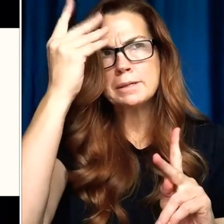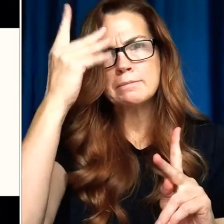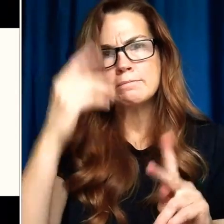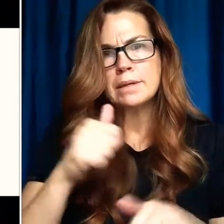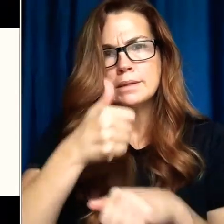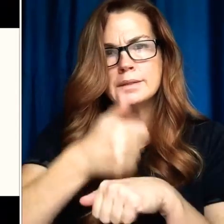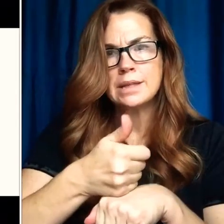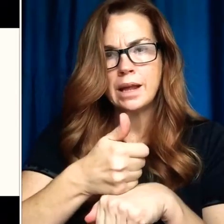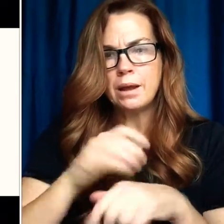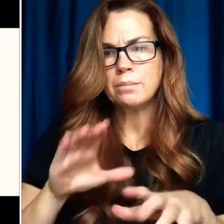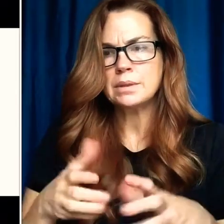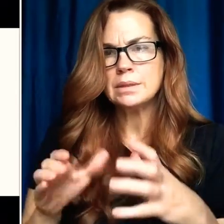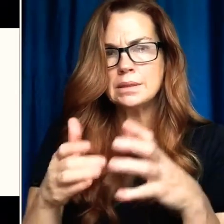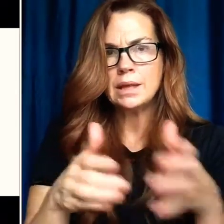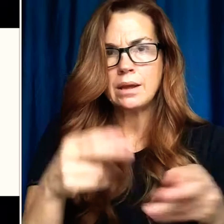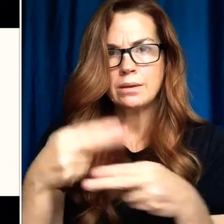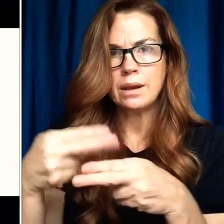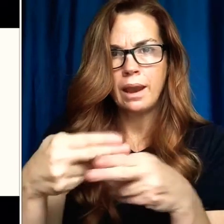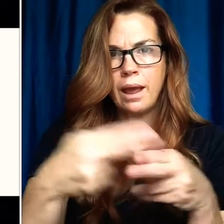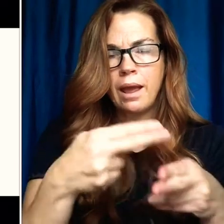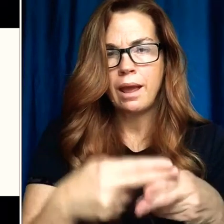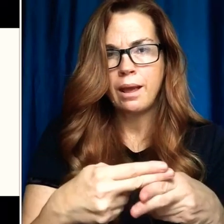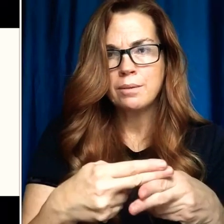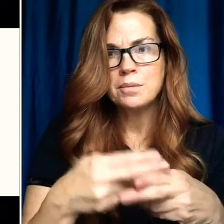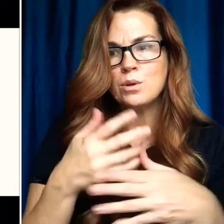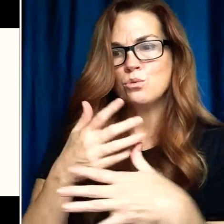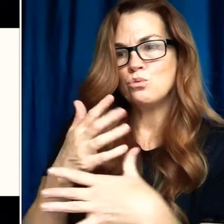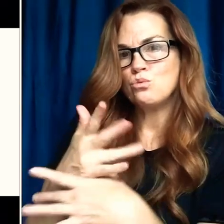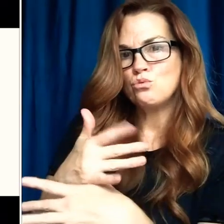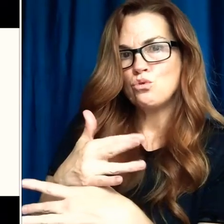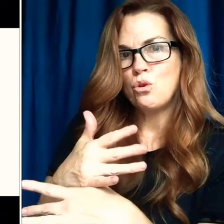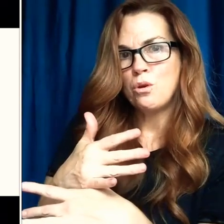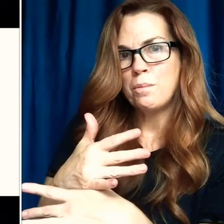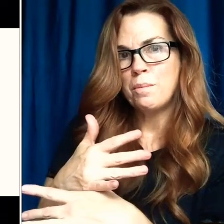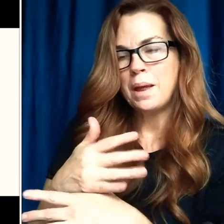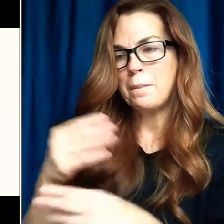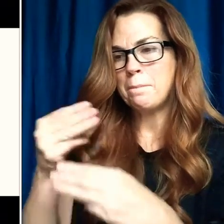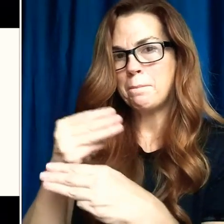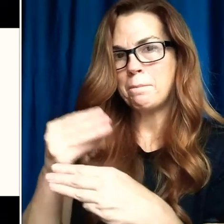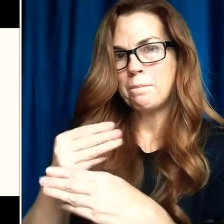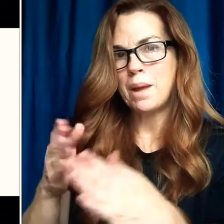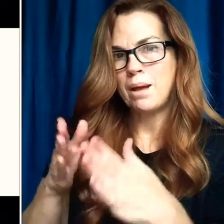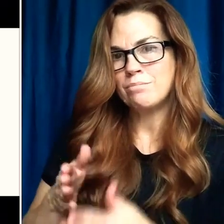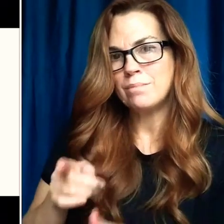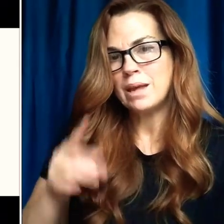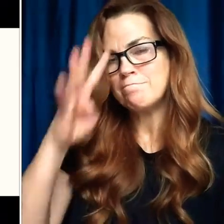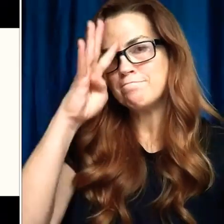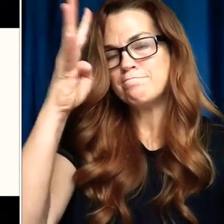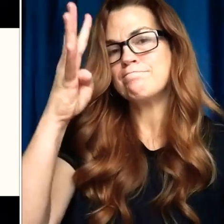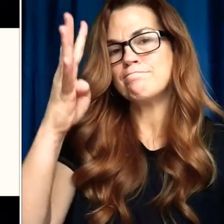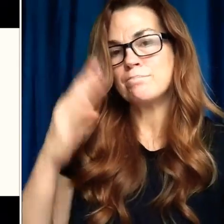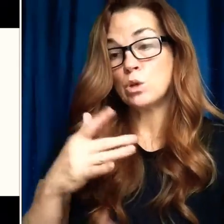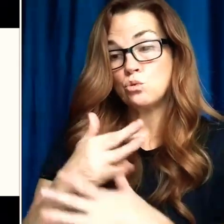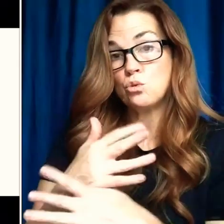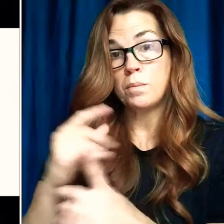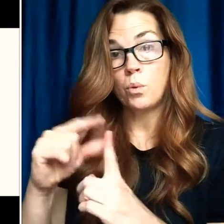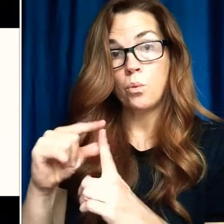for numbers in German is Zahlen, which begins with a Z. The set of integers includes